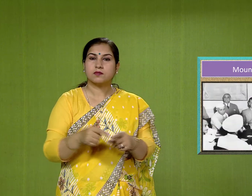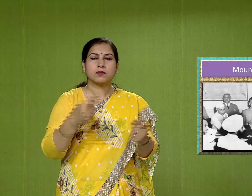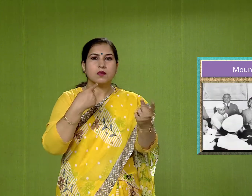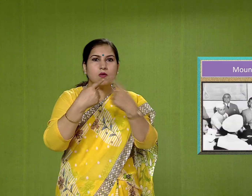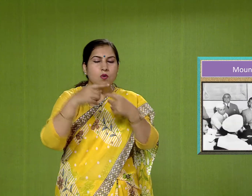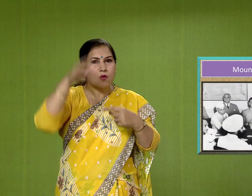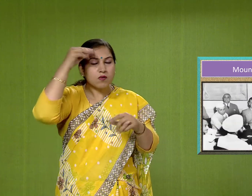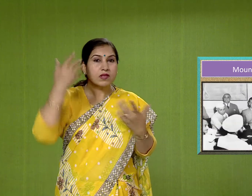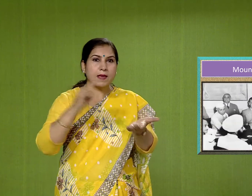Mountbatten Plan